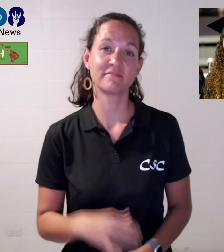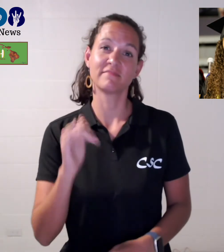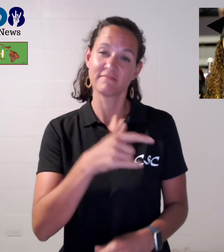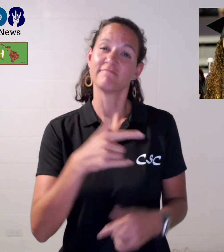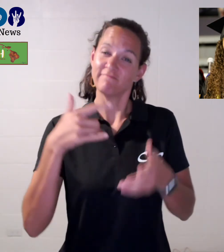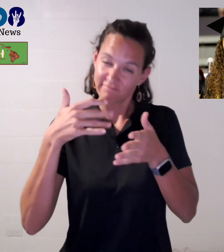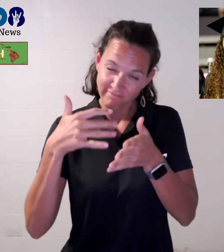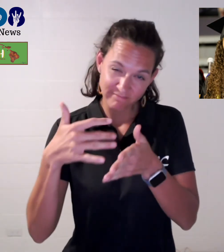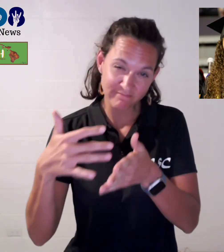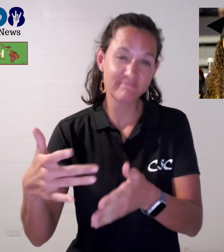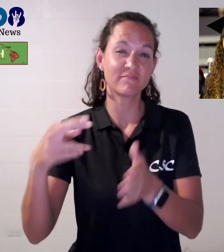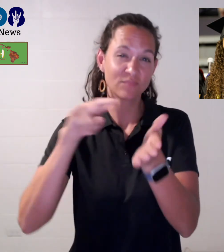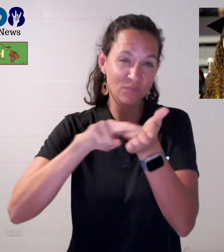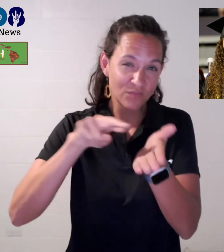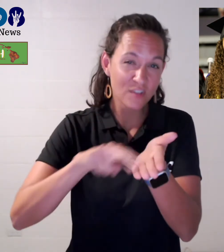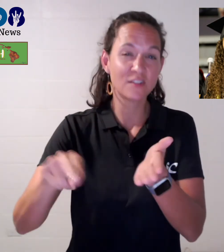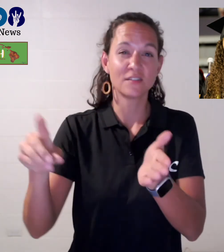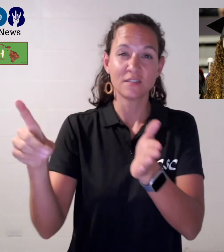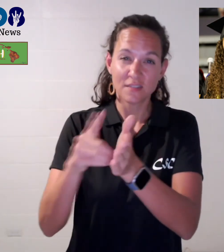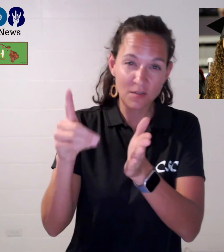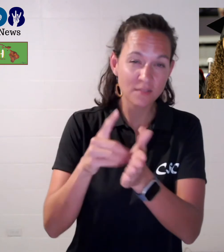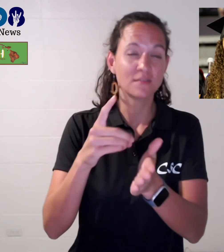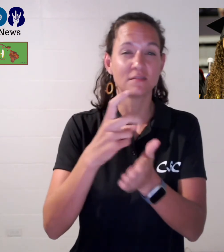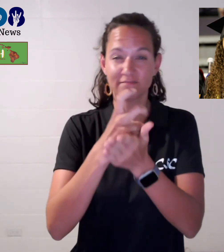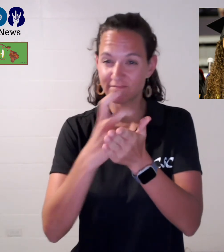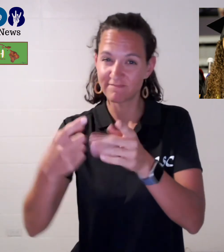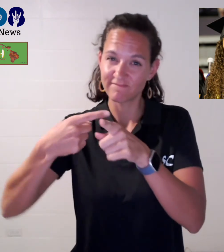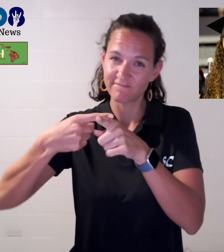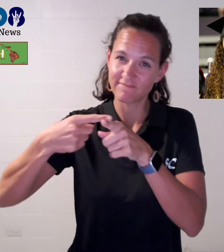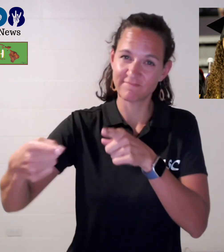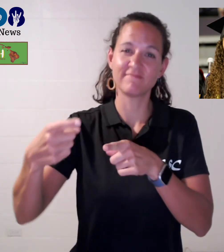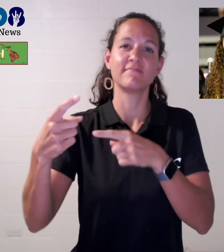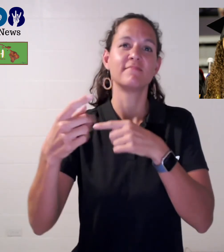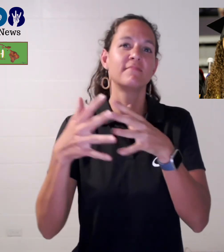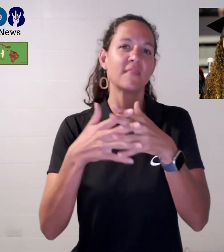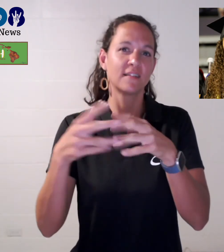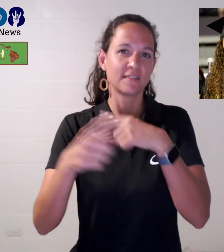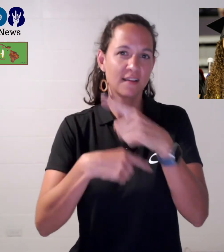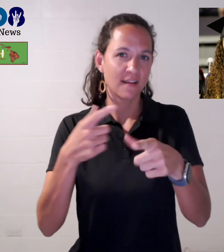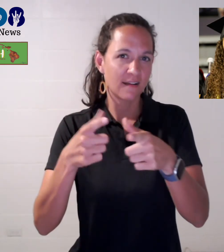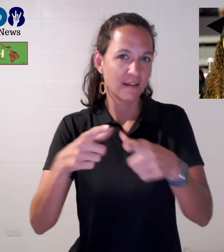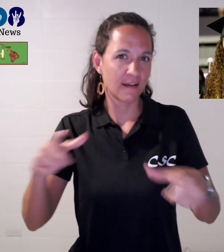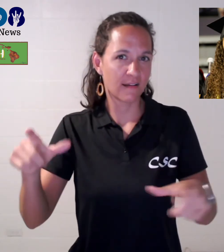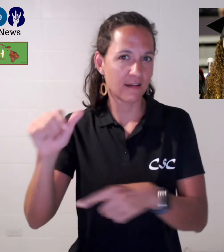application, Emily Jo stated this has been a dream of hers since she was 10 years old to get her PhD. Her